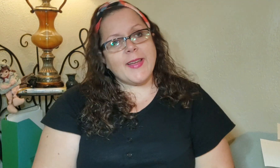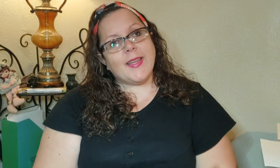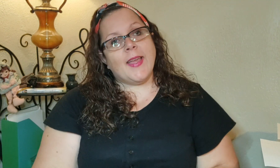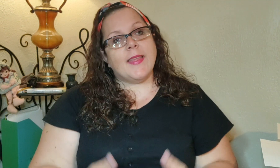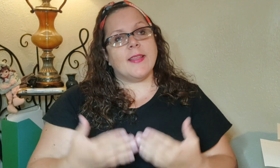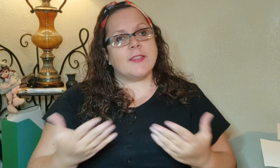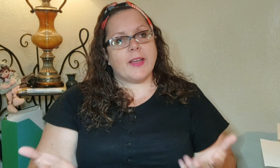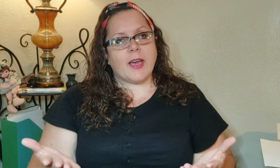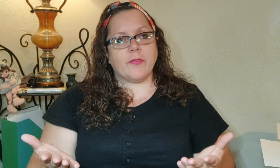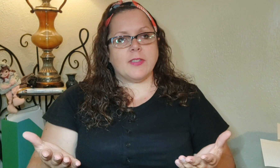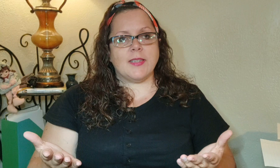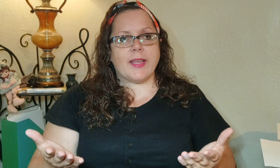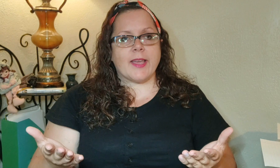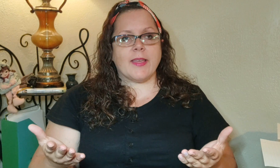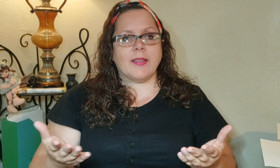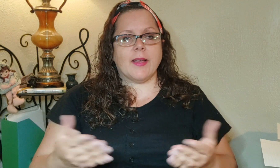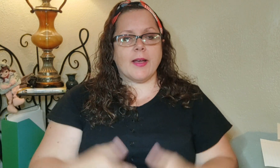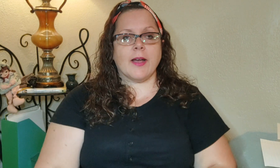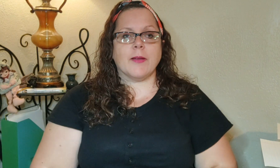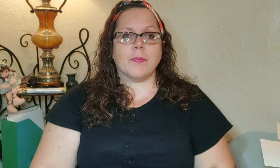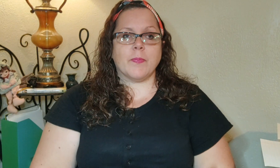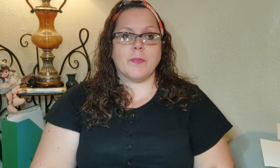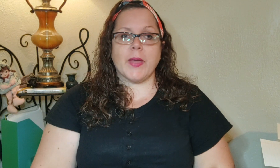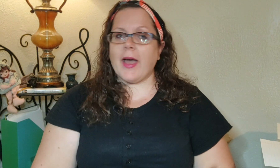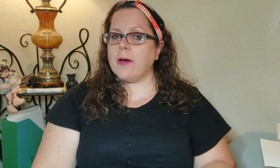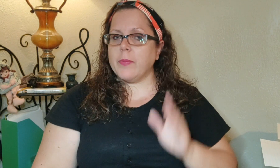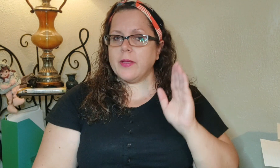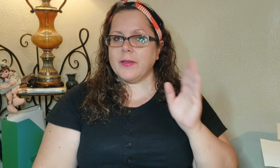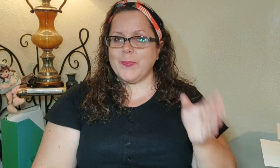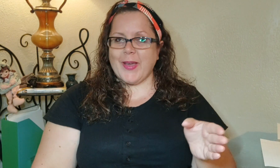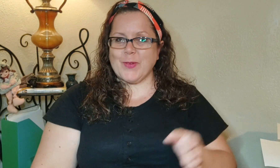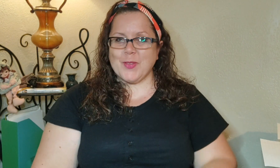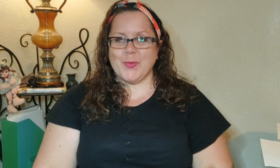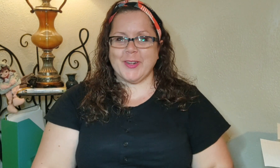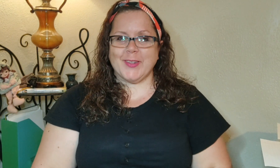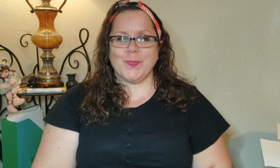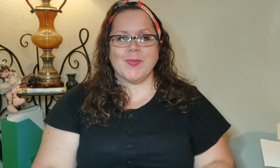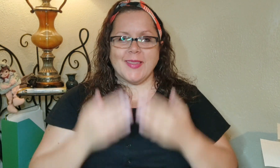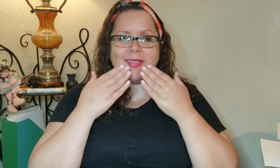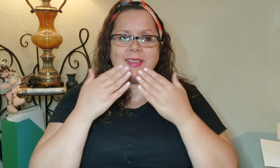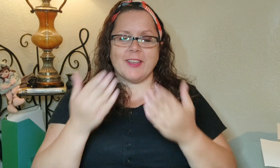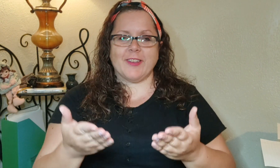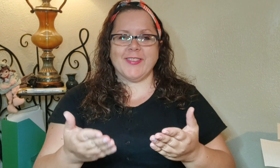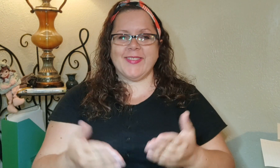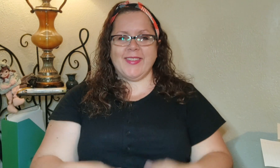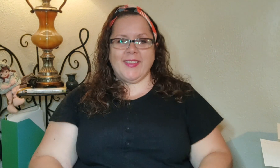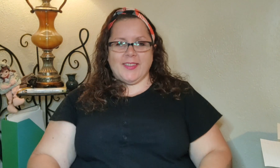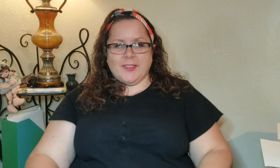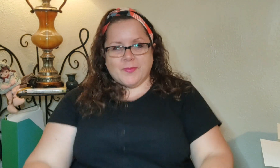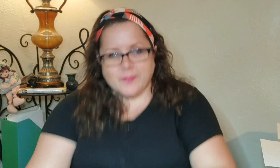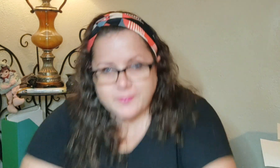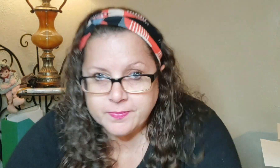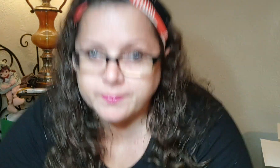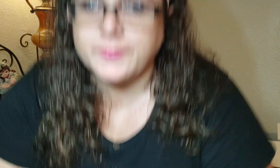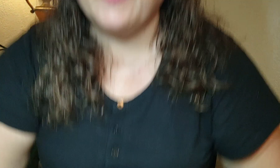right, that's all I have for today, but I'll be back with more. Thank you.